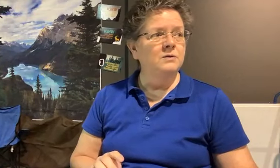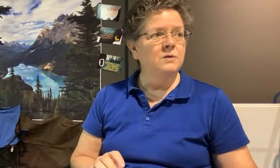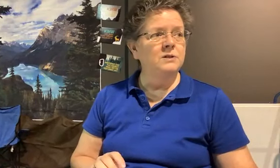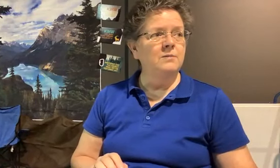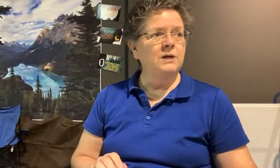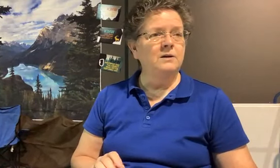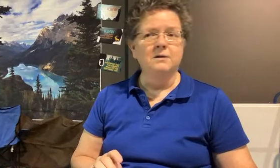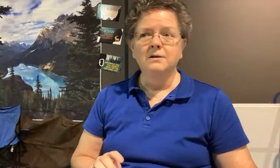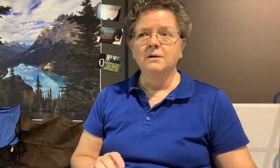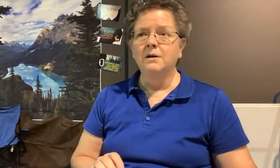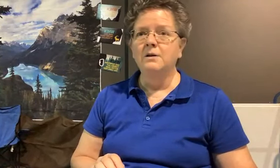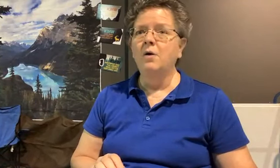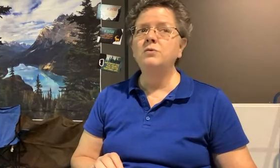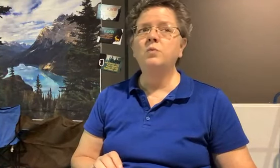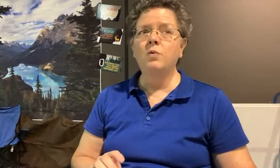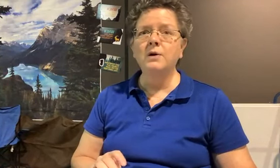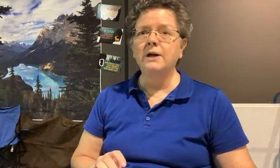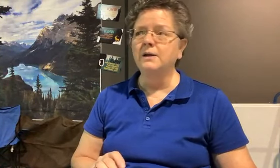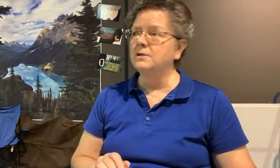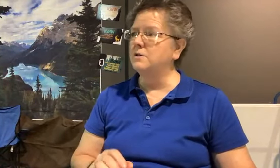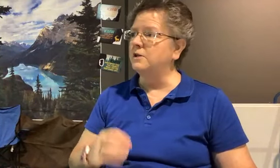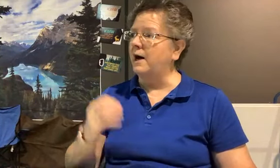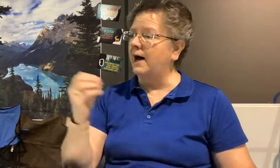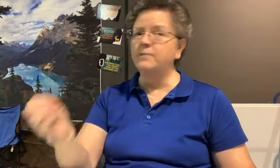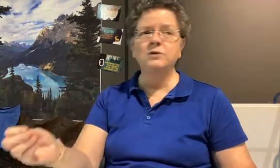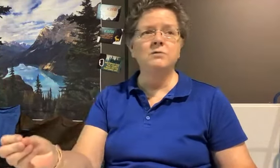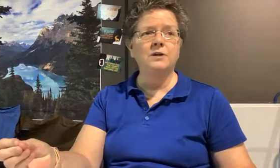what's that mean? Those warnings, the opportunity to